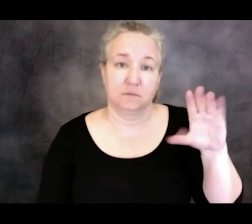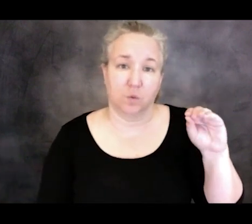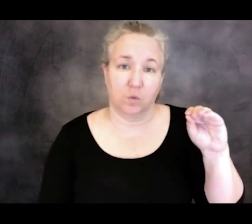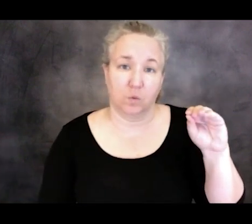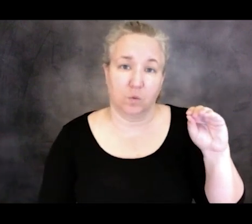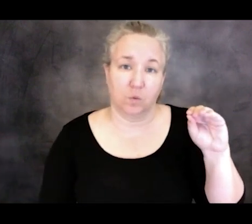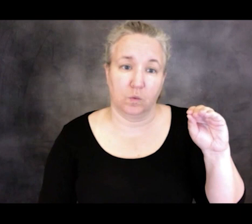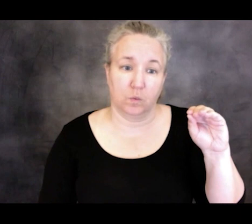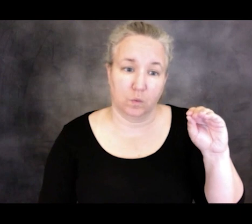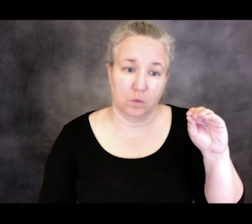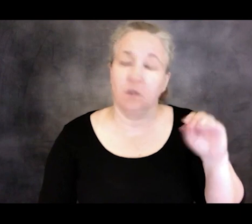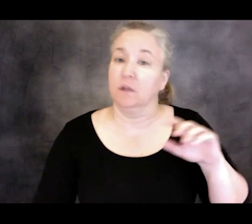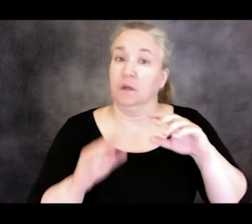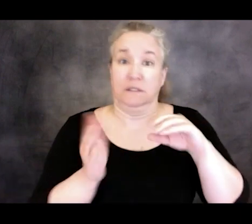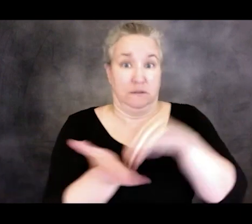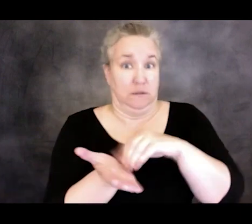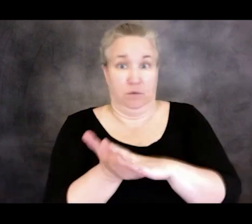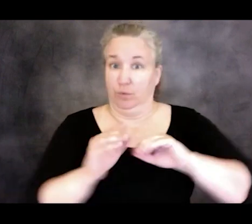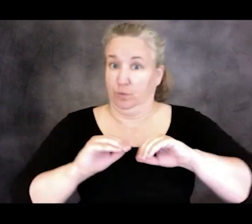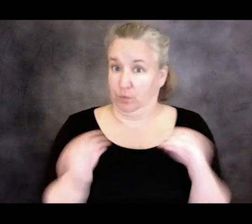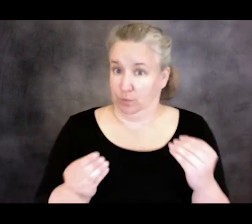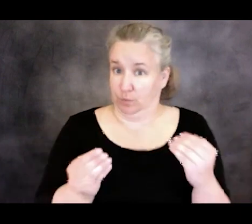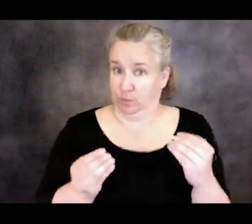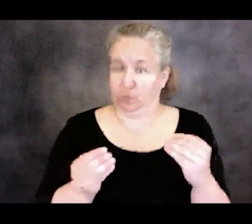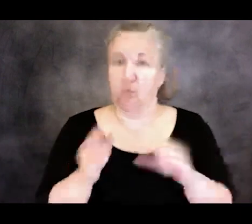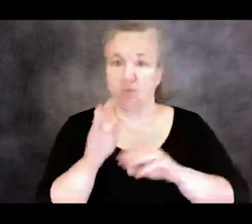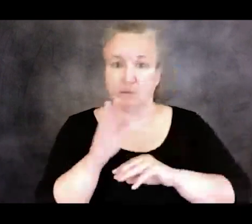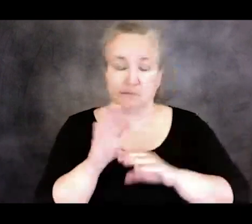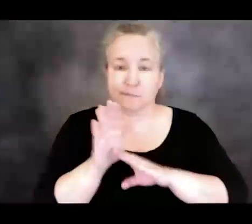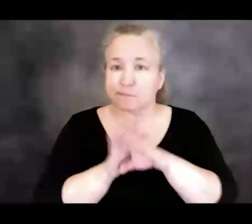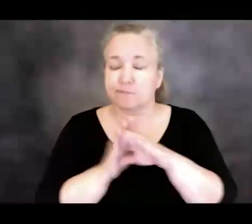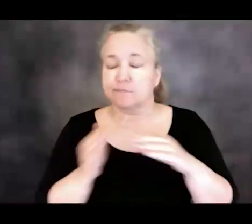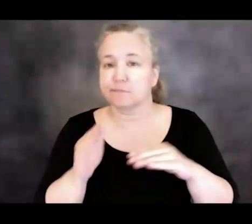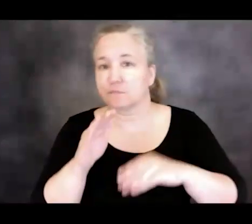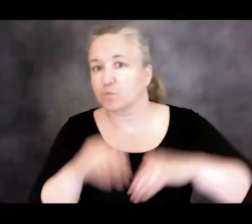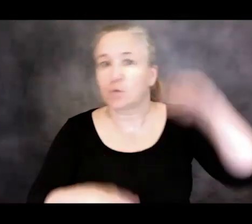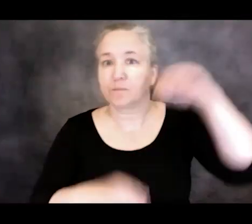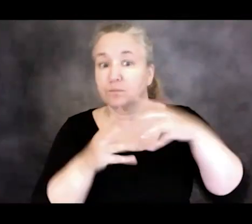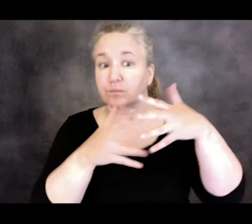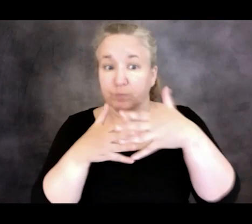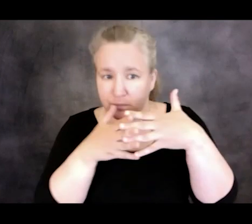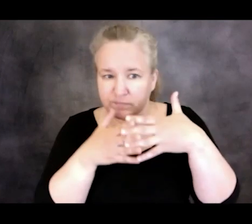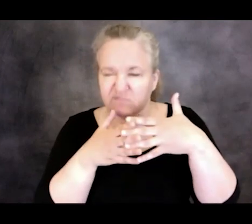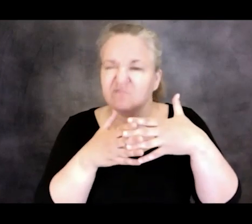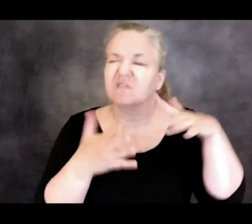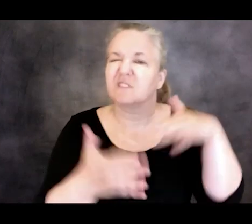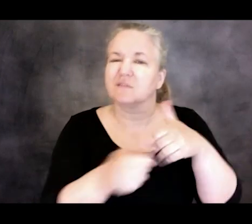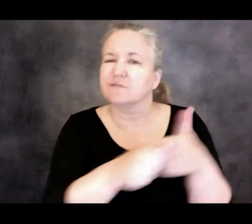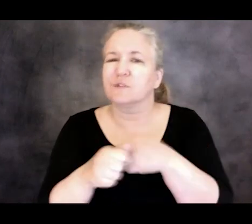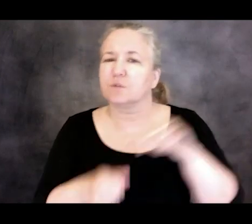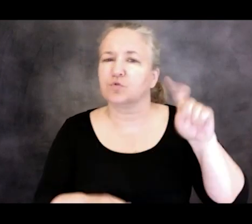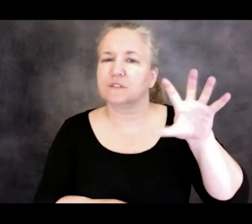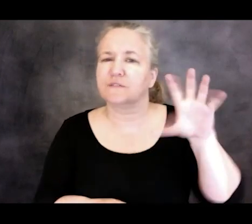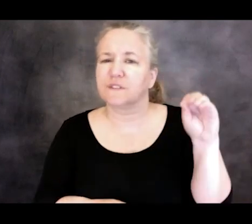in America, is based on an in-depth study that followed 150 undocumented young adults in